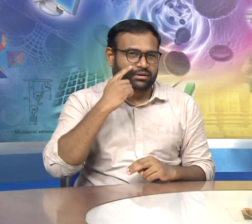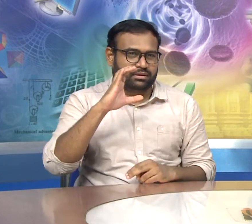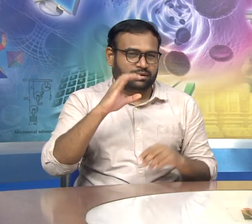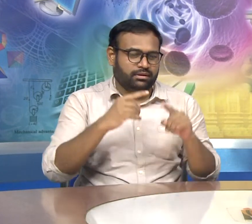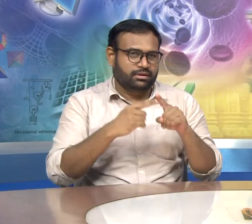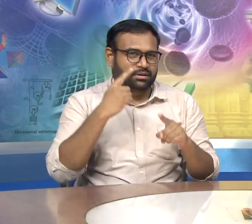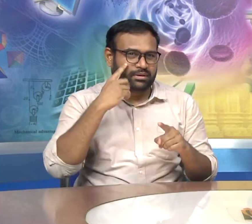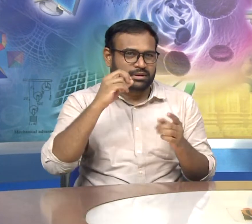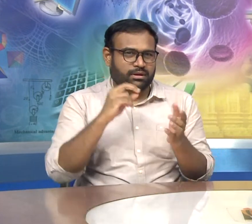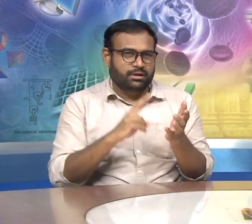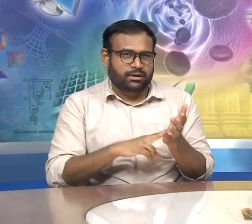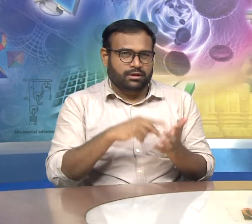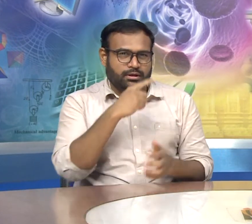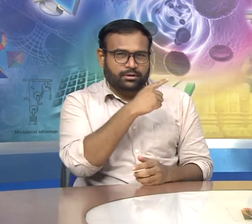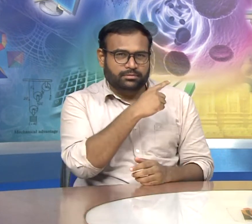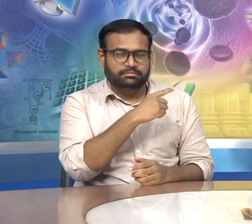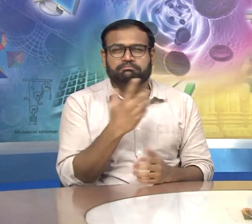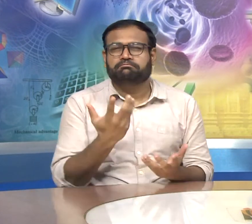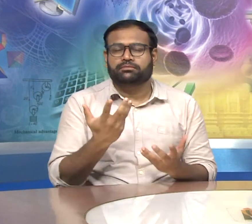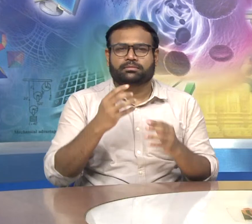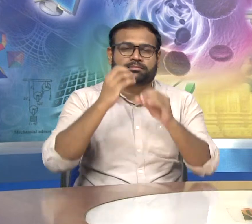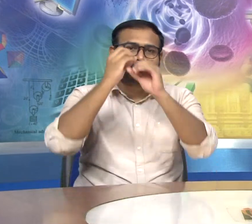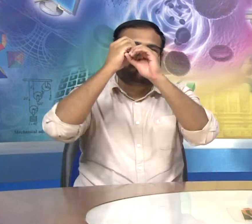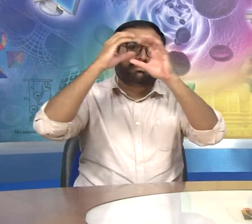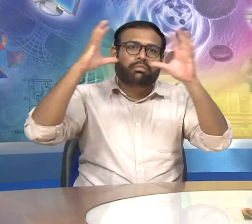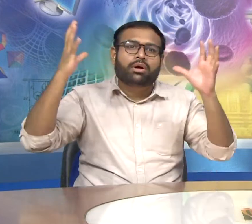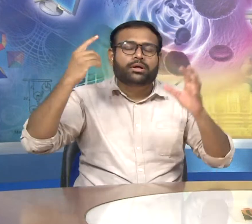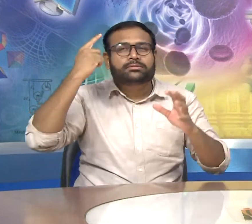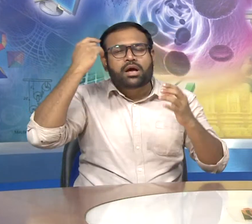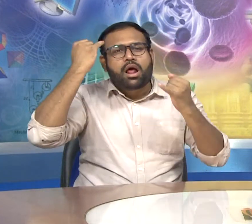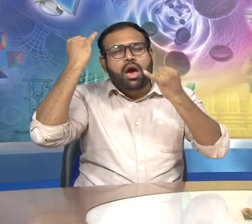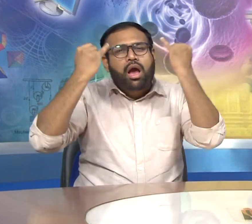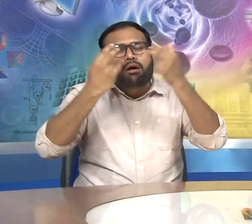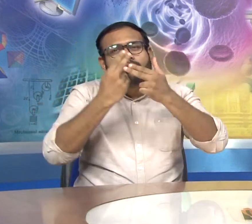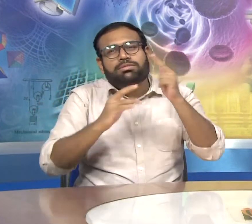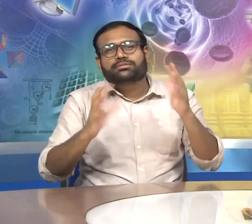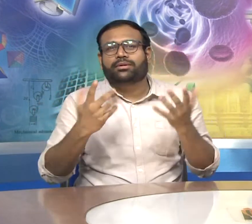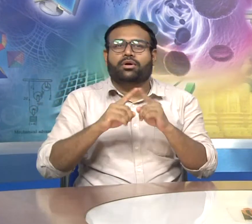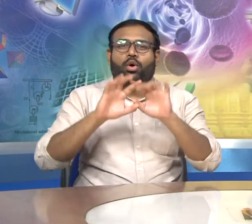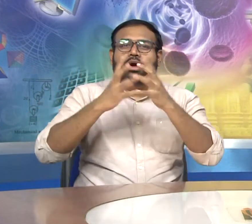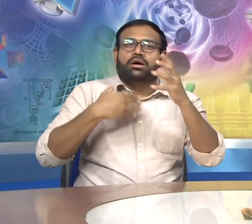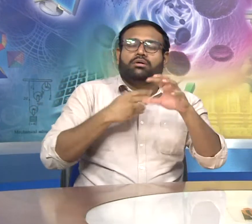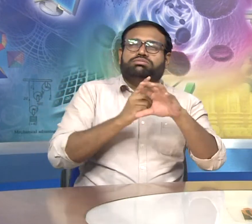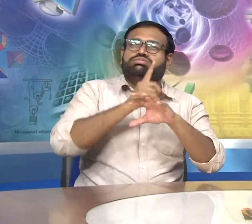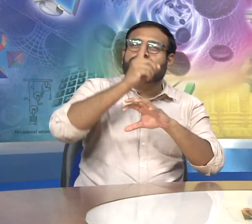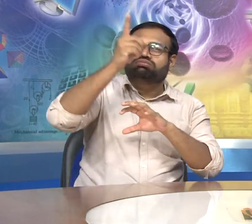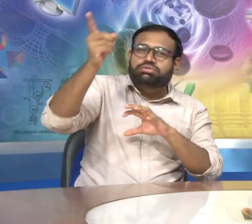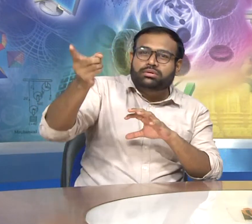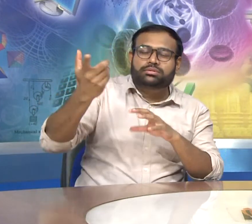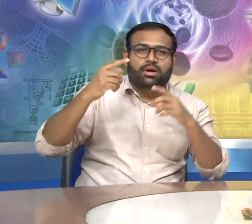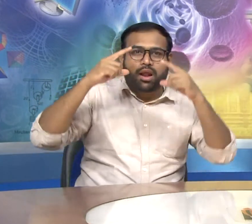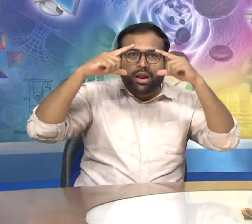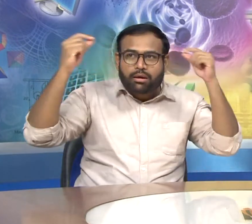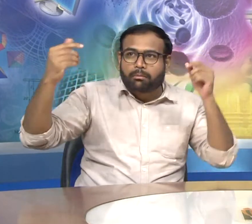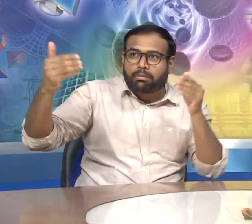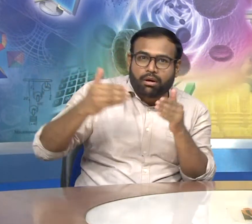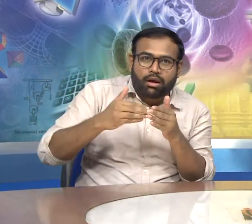Fiction and non-fiction. So fiction means imaginary stories,